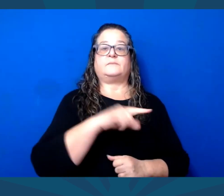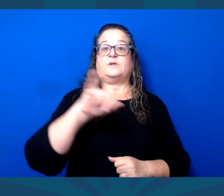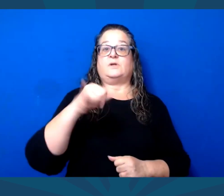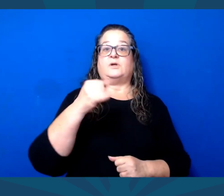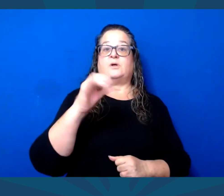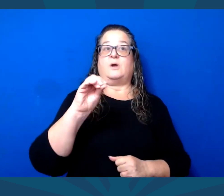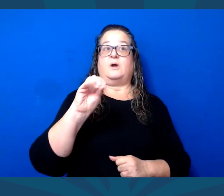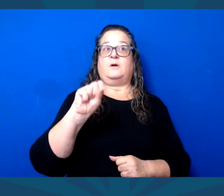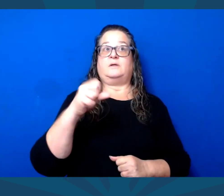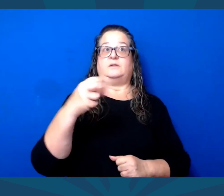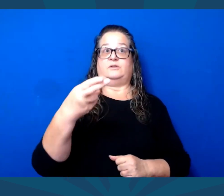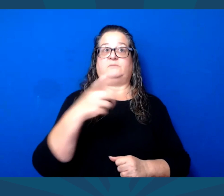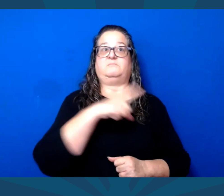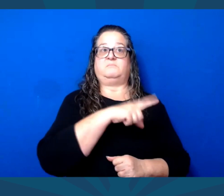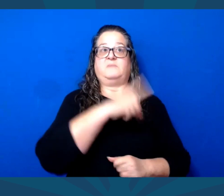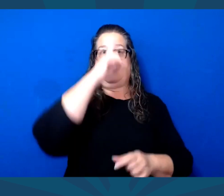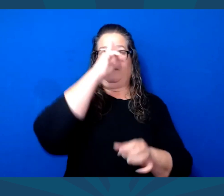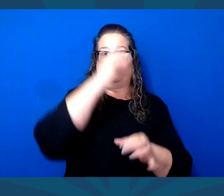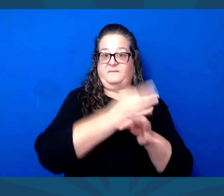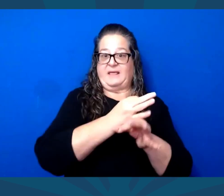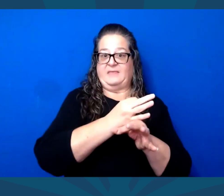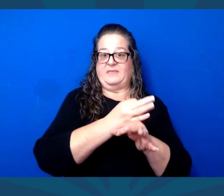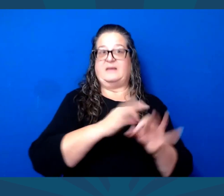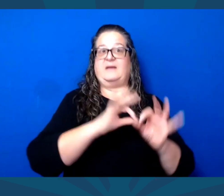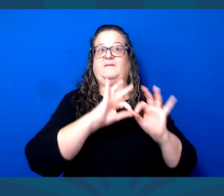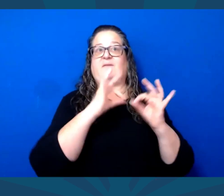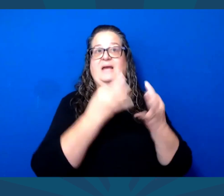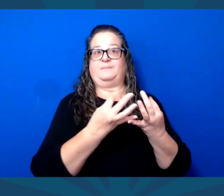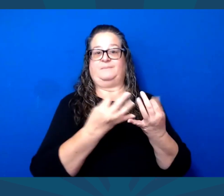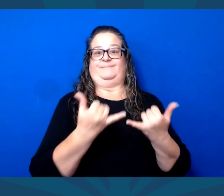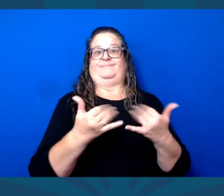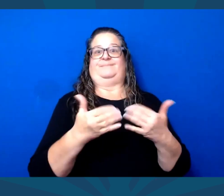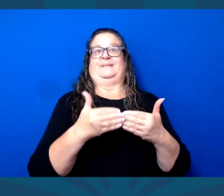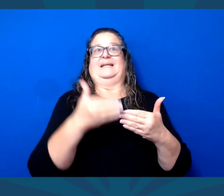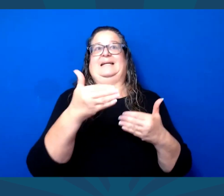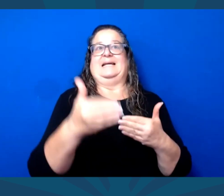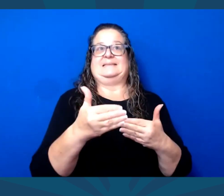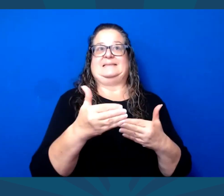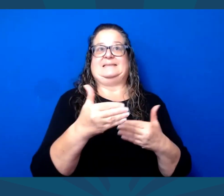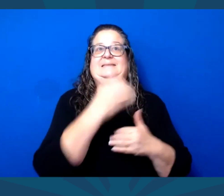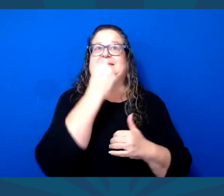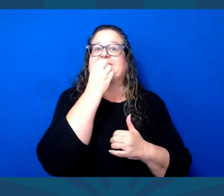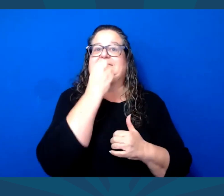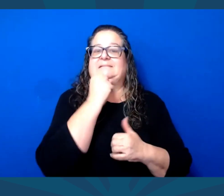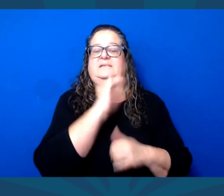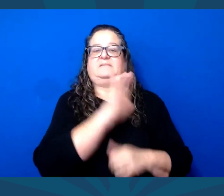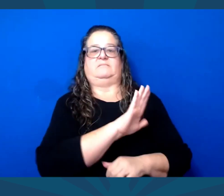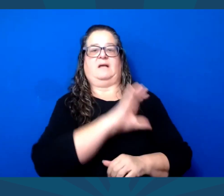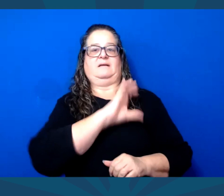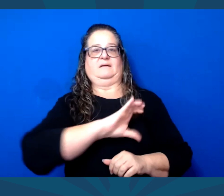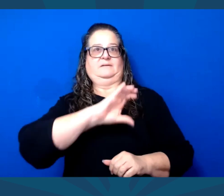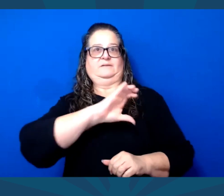Next to my faith and family, my greatest treasure is my citizenship of this great country.